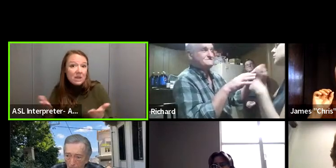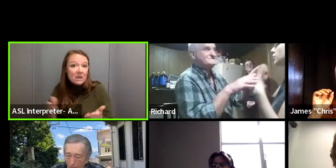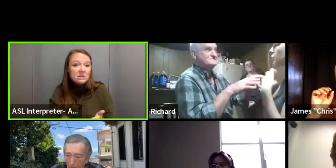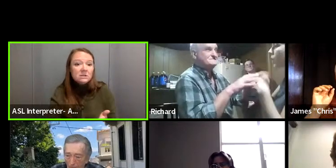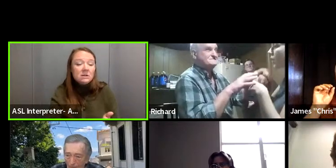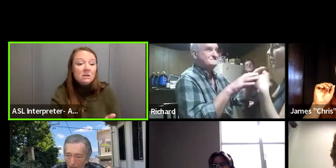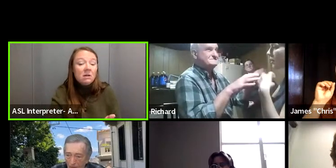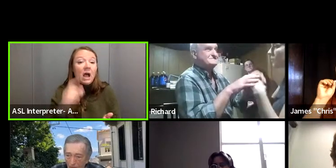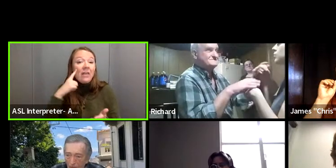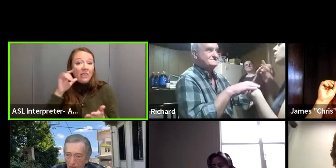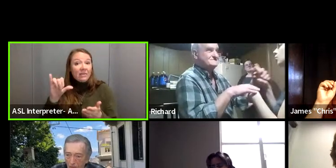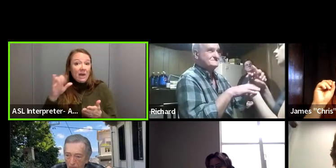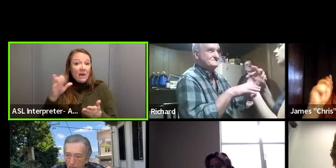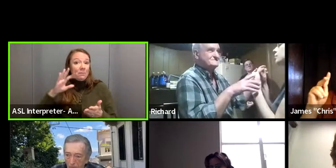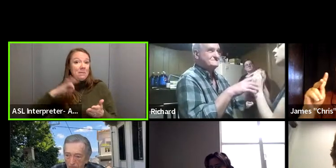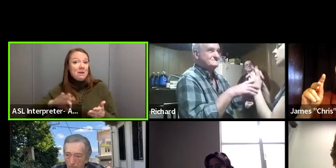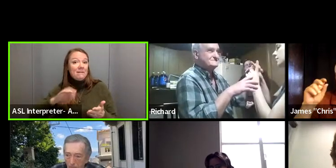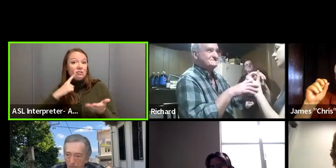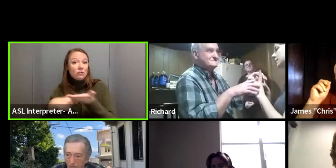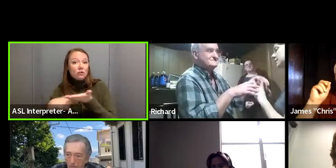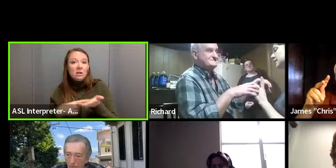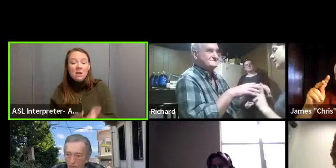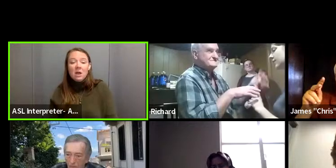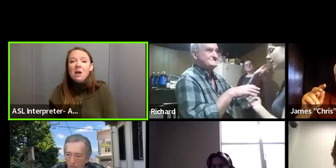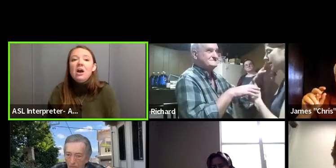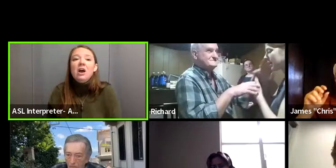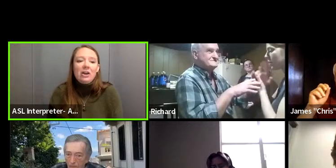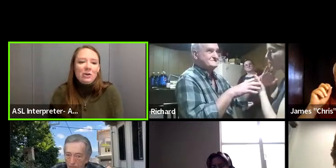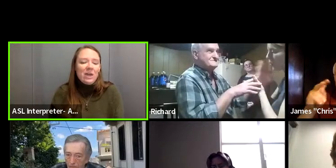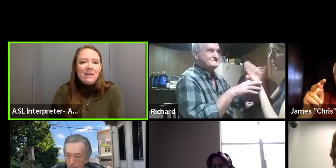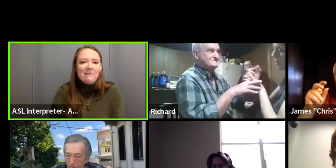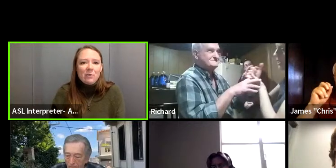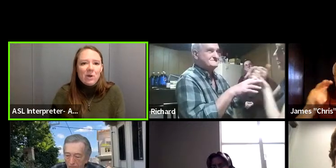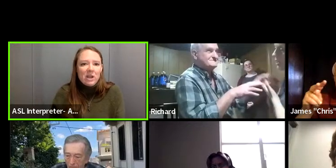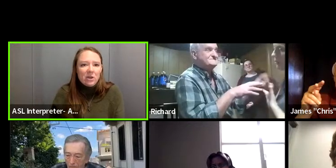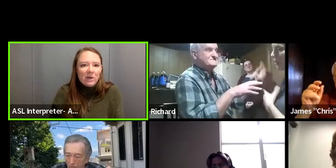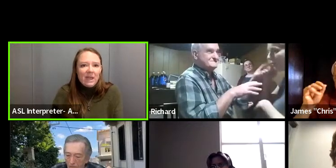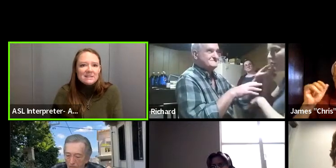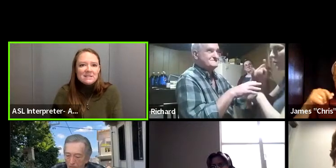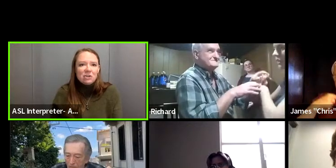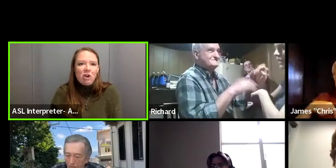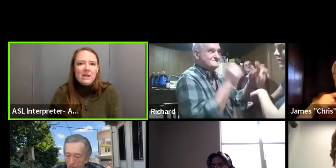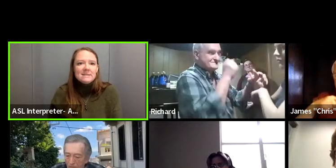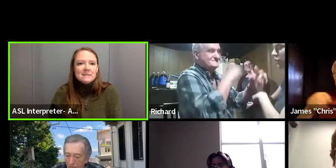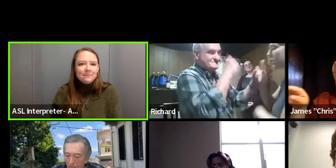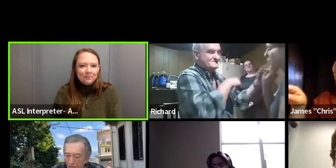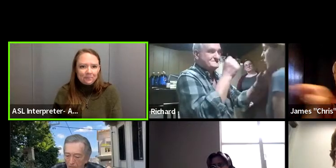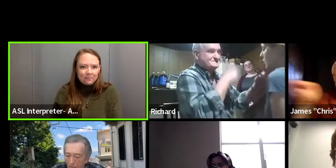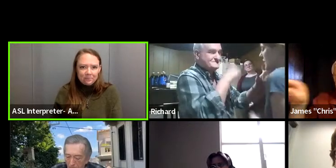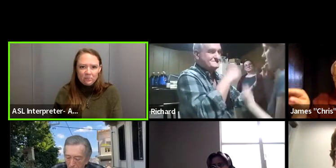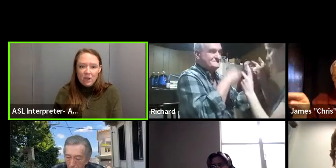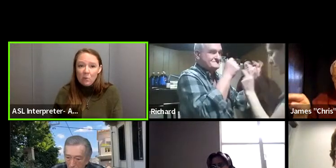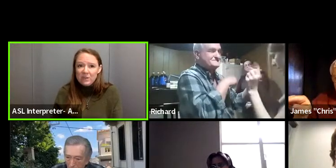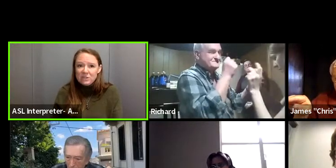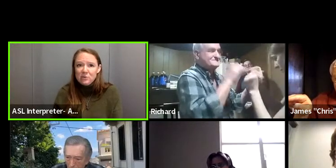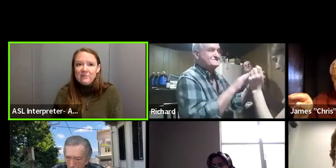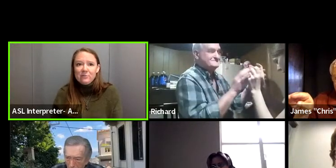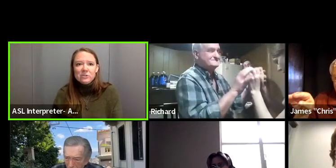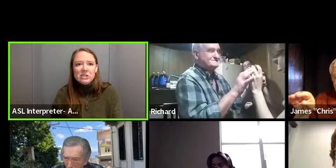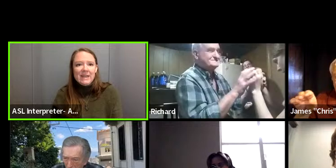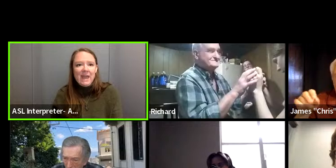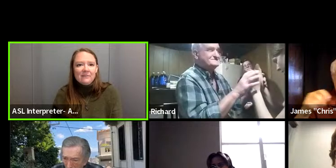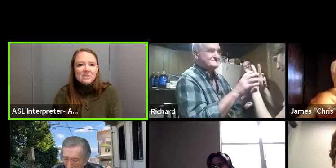I think that would be very useful for discussion with the task force. Okay, everyone. Okay, this is Chris. We